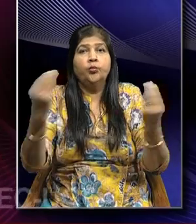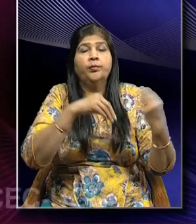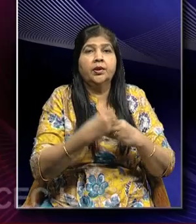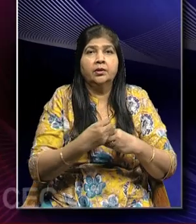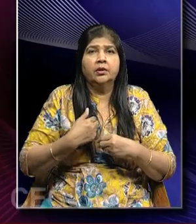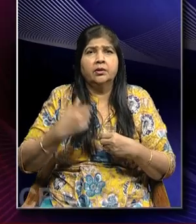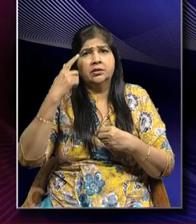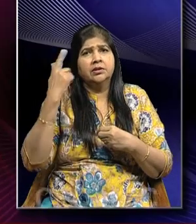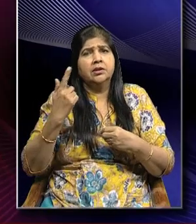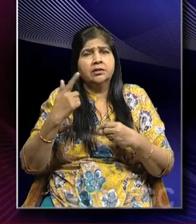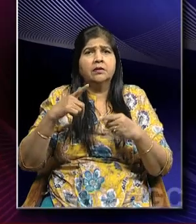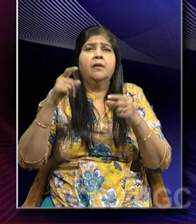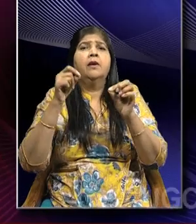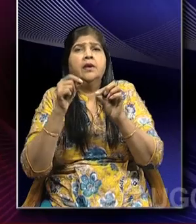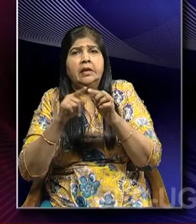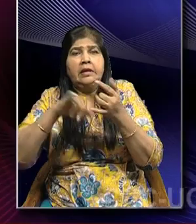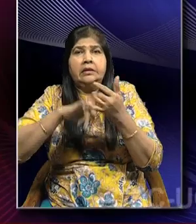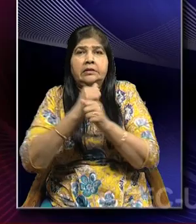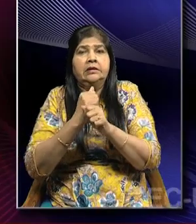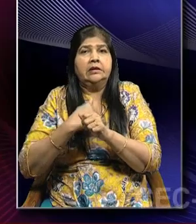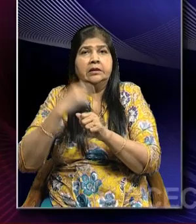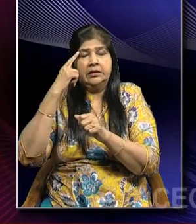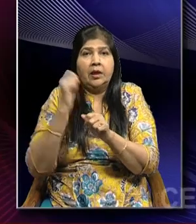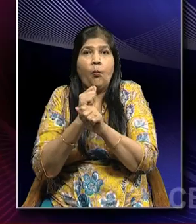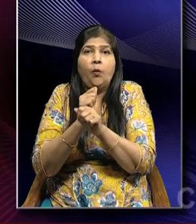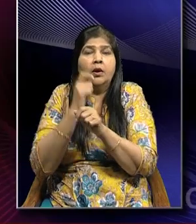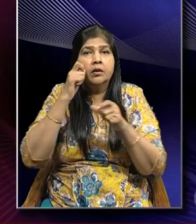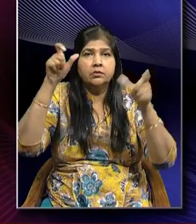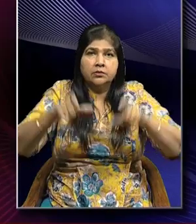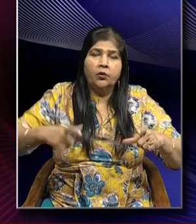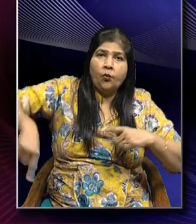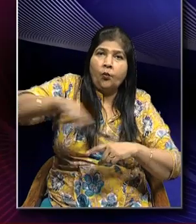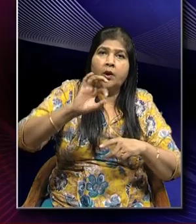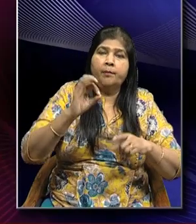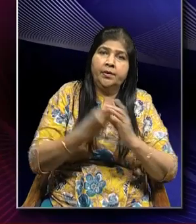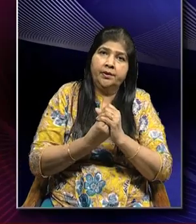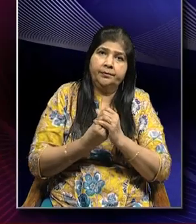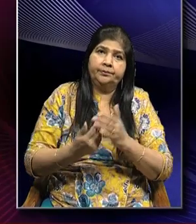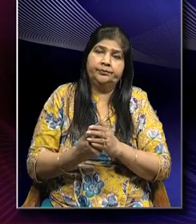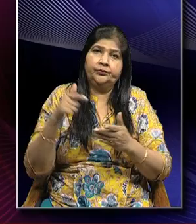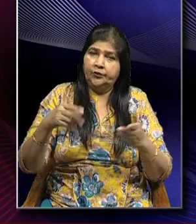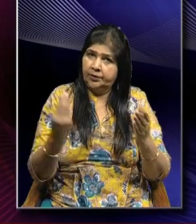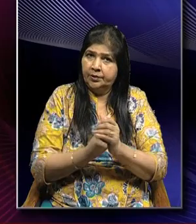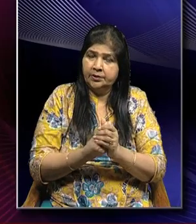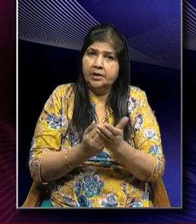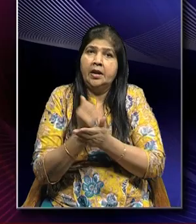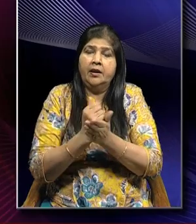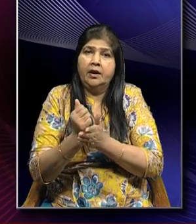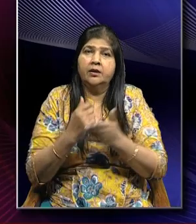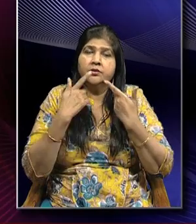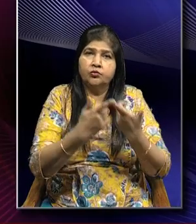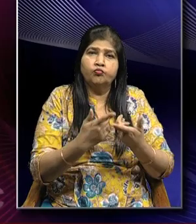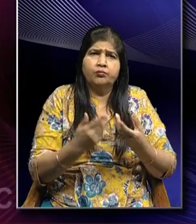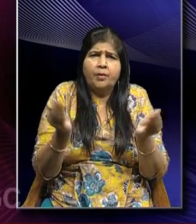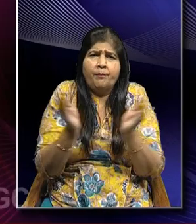sense of ESG concerns in the work culture of the corporate entities. So, with this I could try to provide